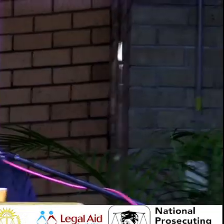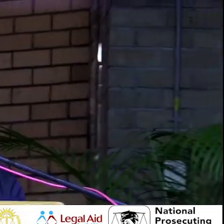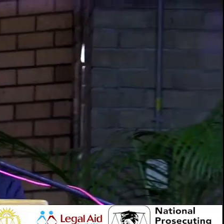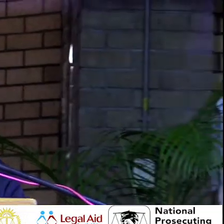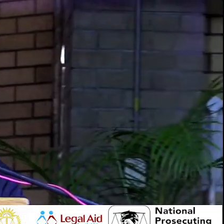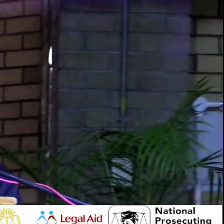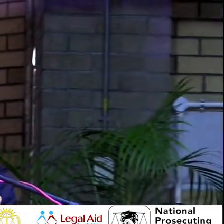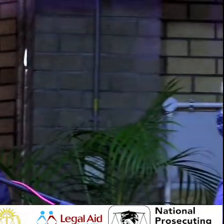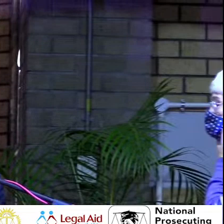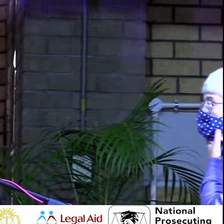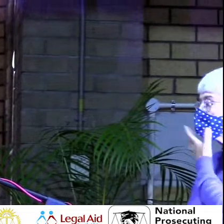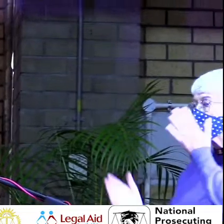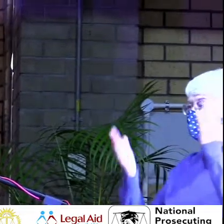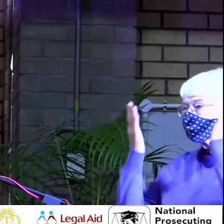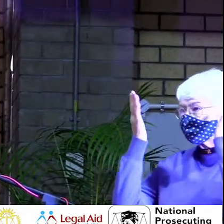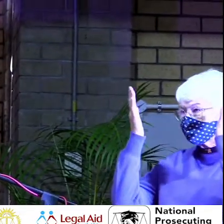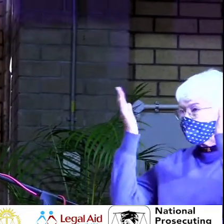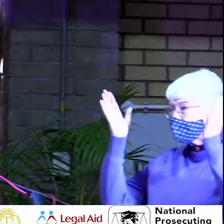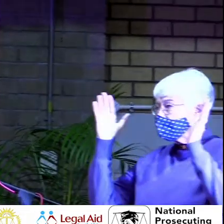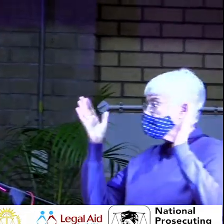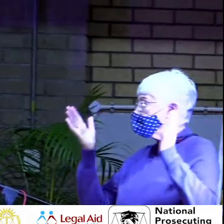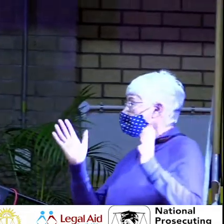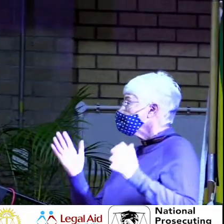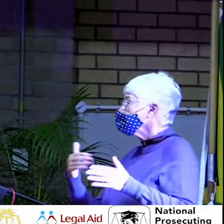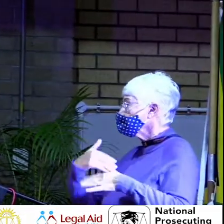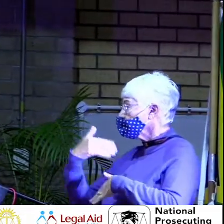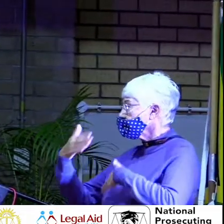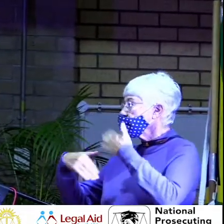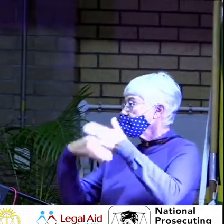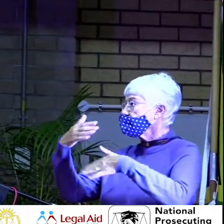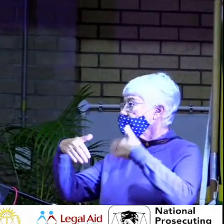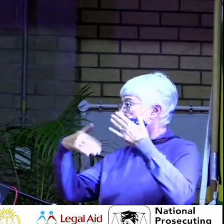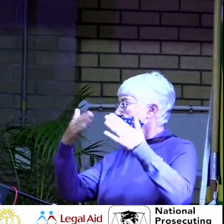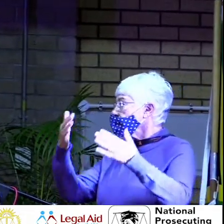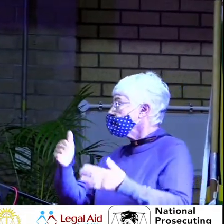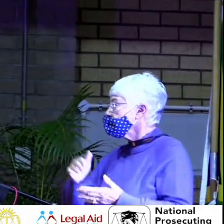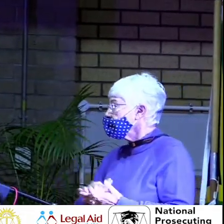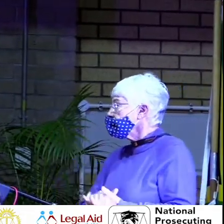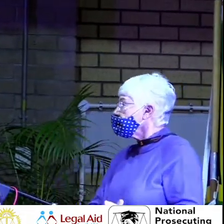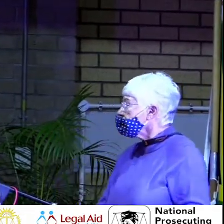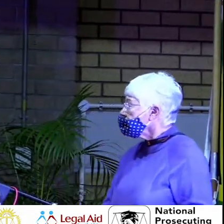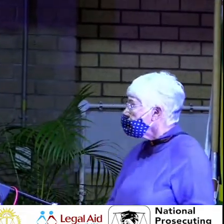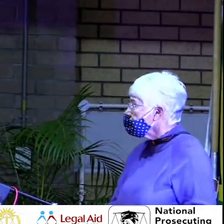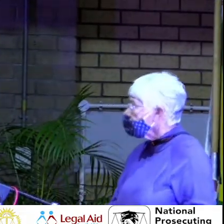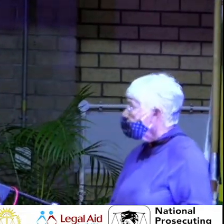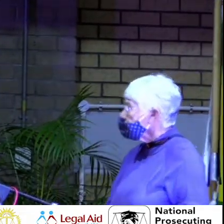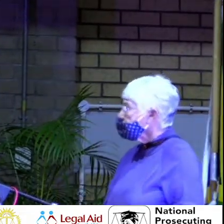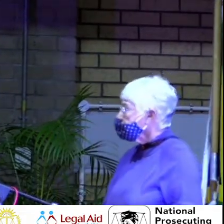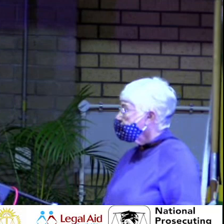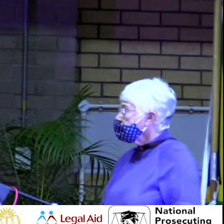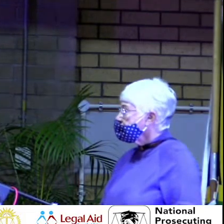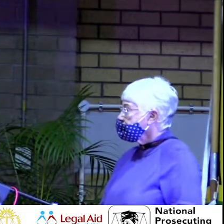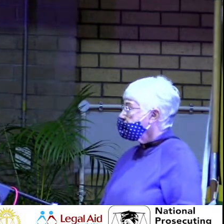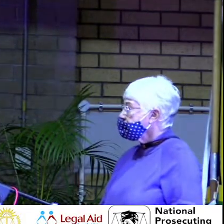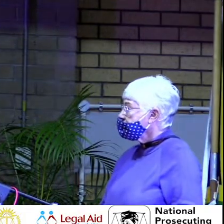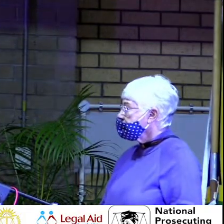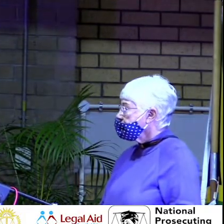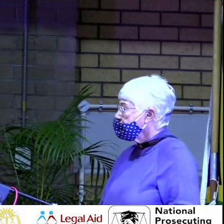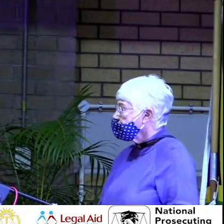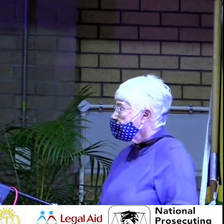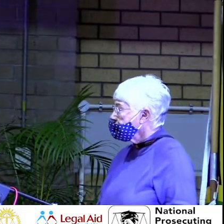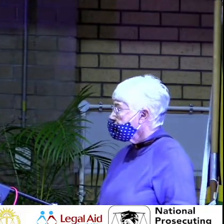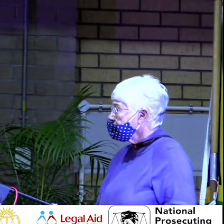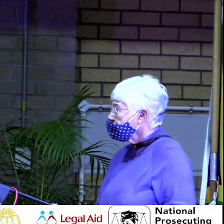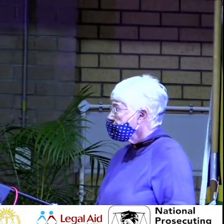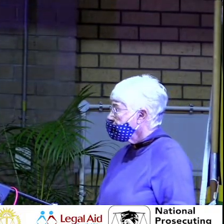All right, thank you very much. We're proceeding. We're now going to be hearing from somebody from